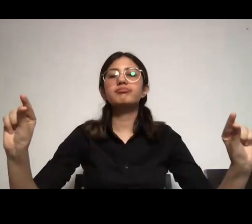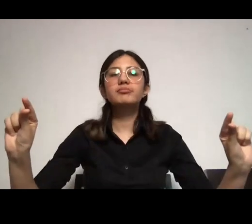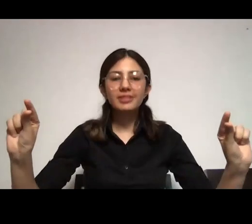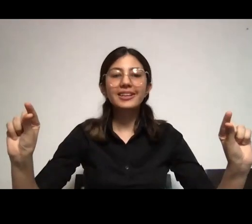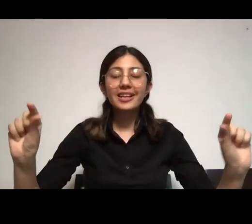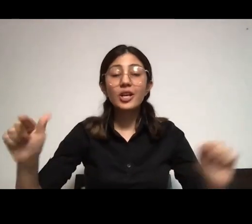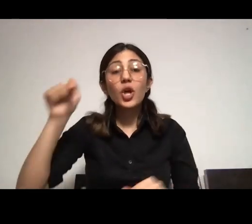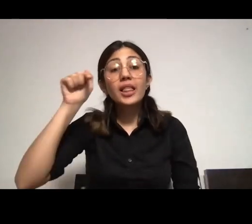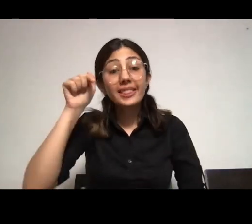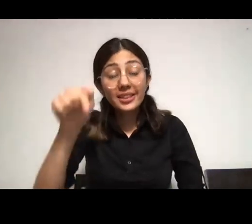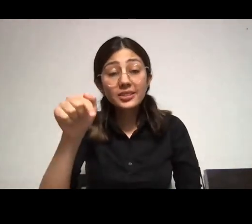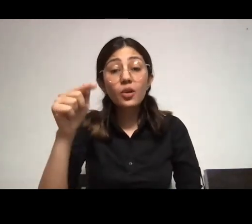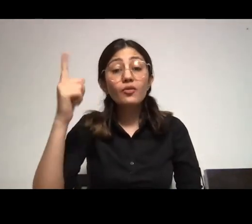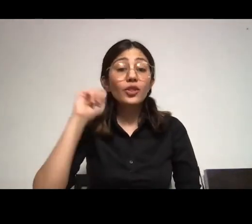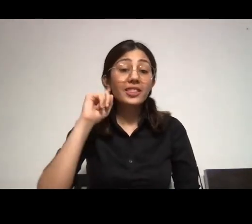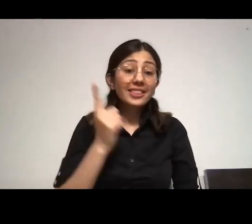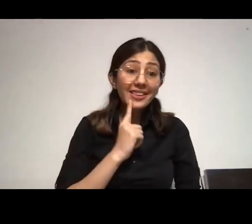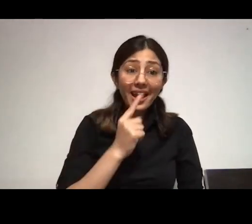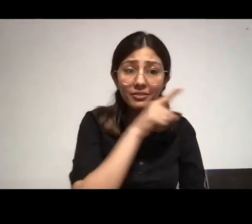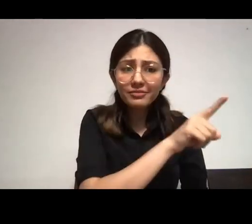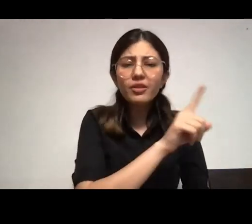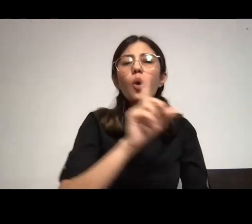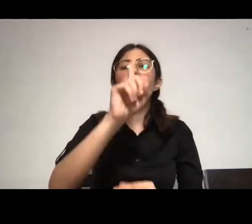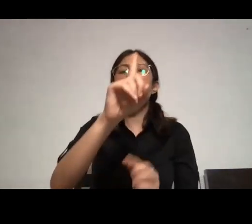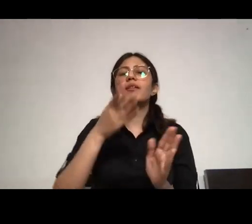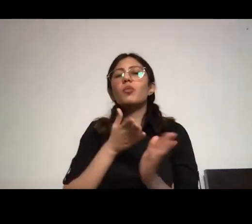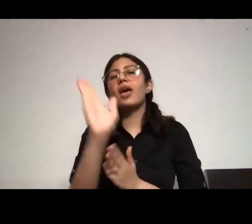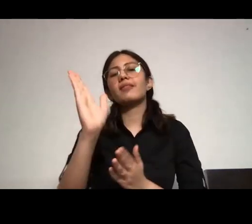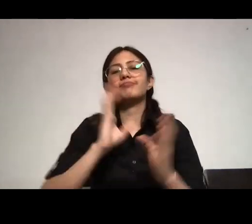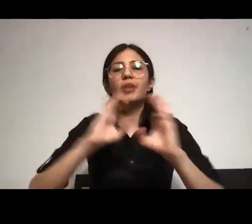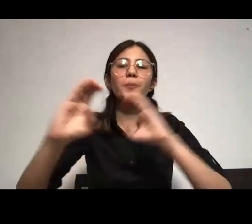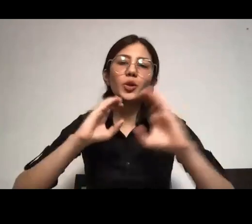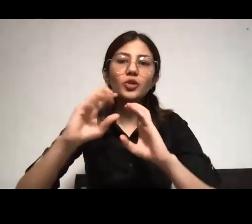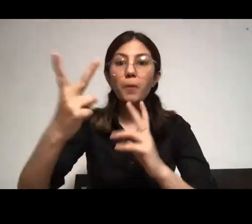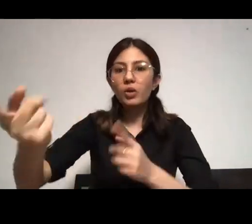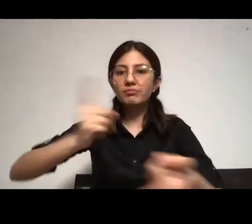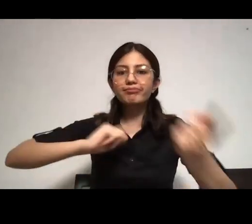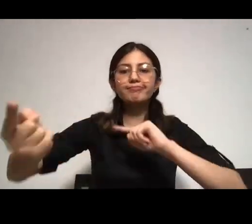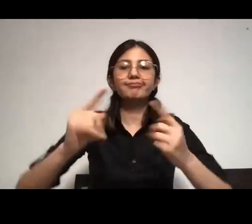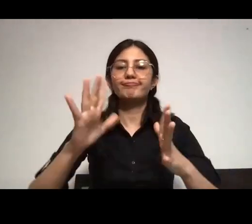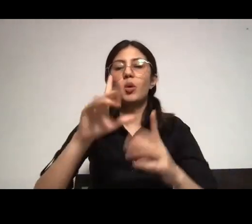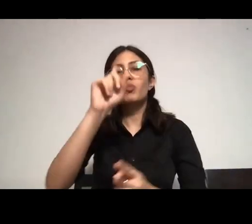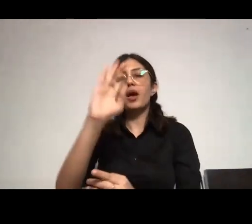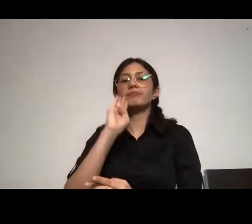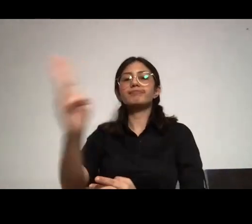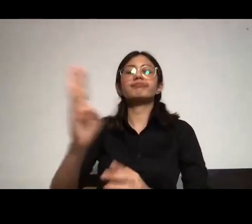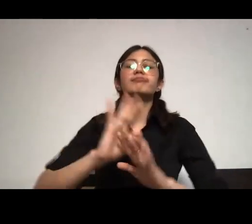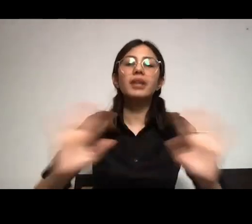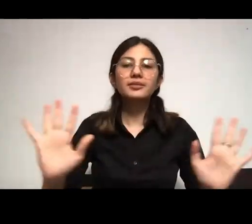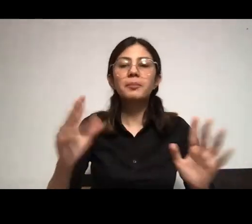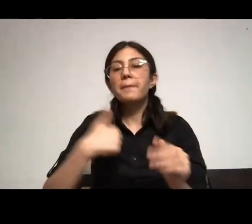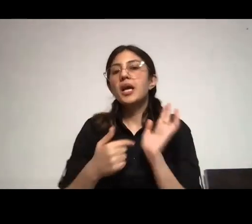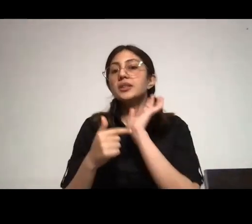So for the deaf, it would be like a one-way communication, but they can have themselves understood. So that is the